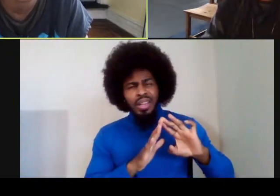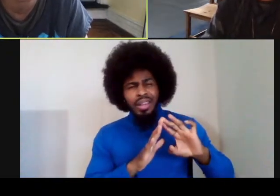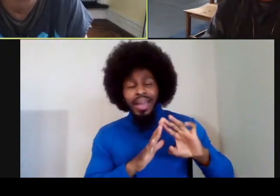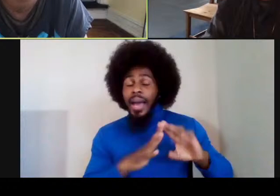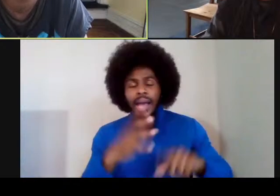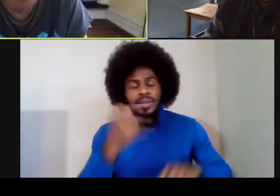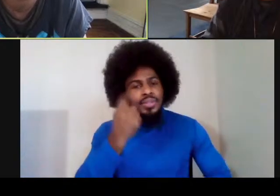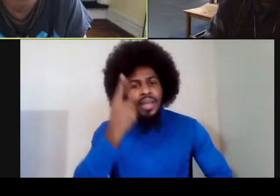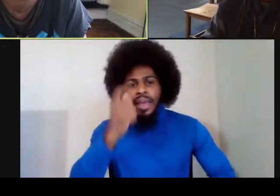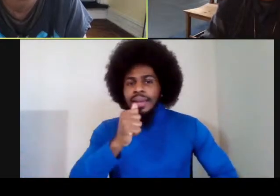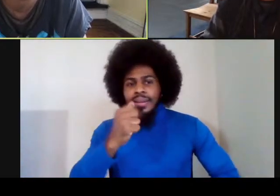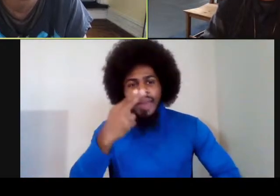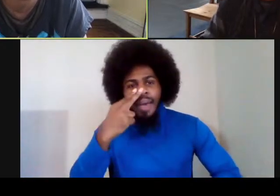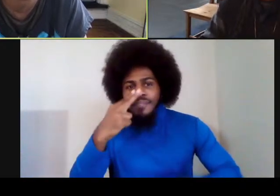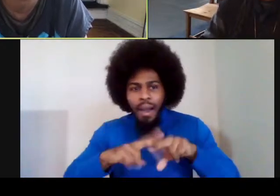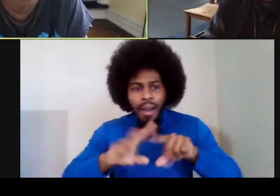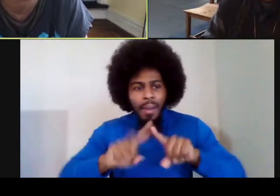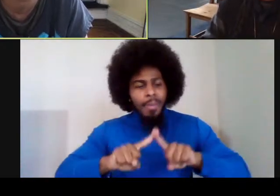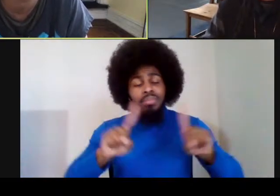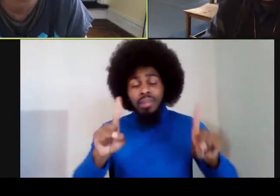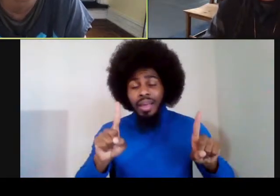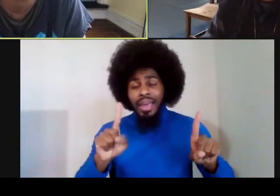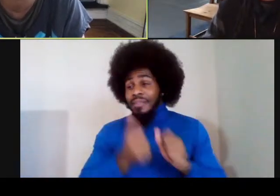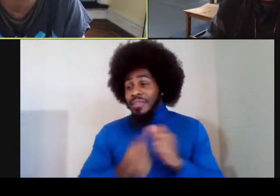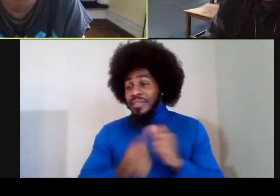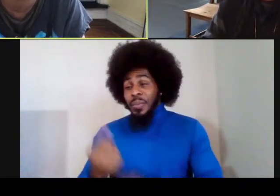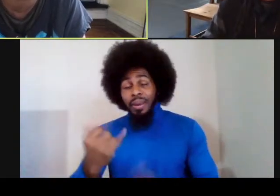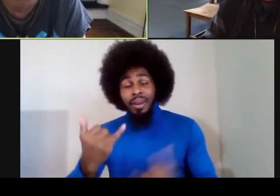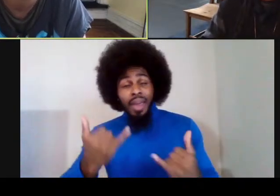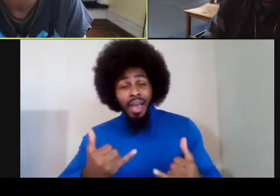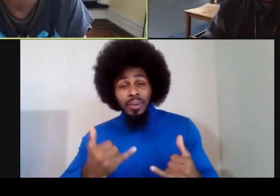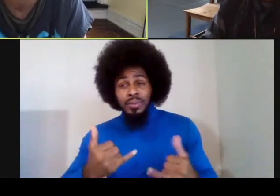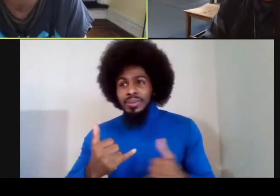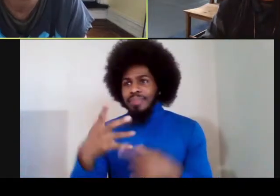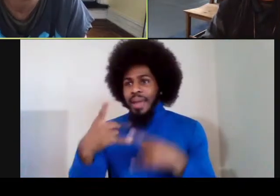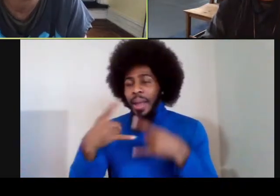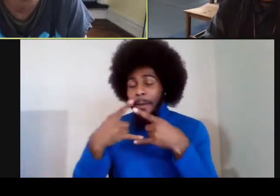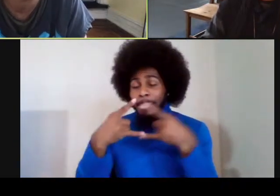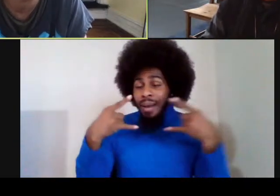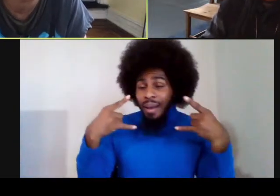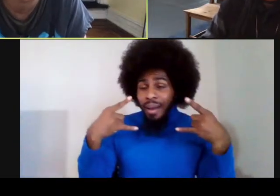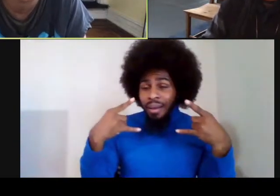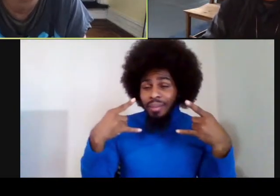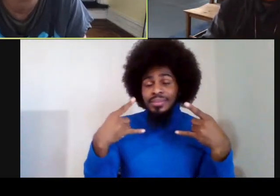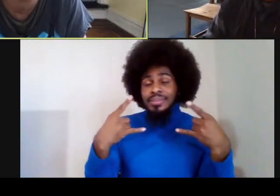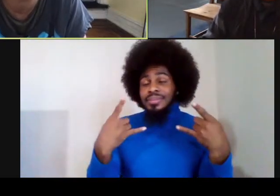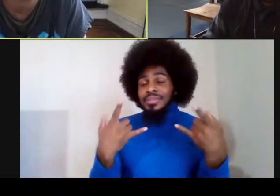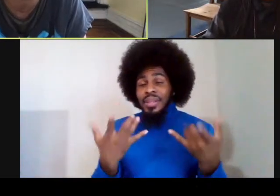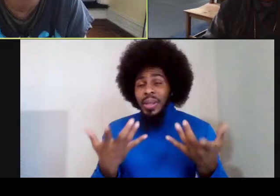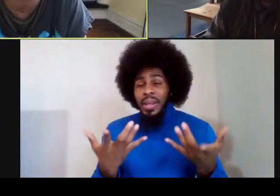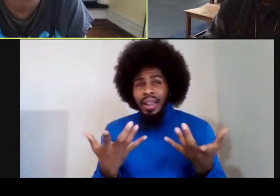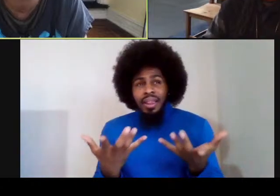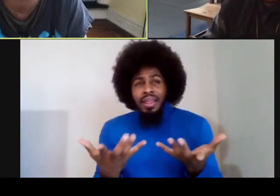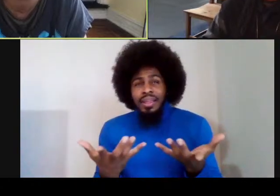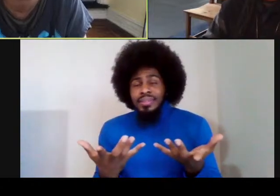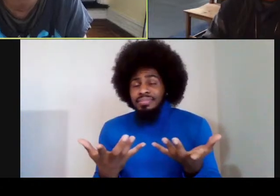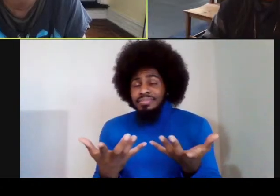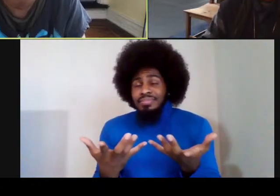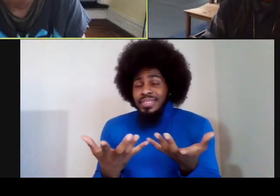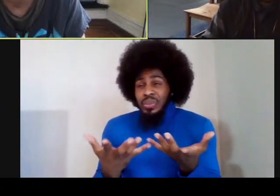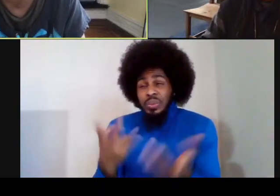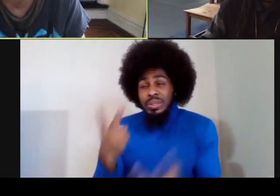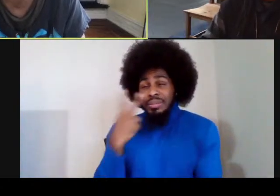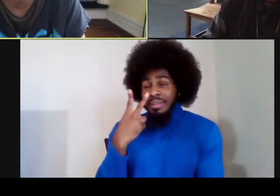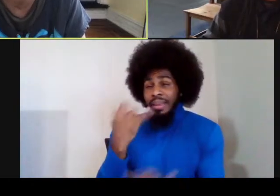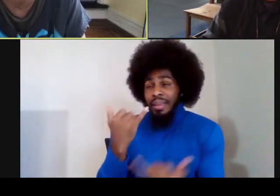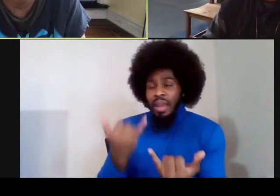see it now. You know what I'm saying? Everybody has a survival masquerade and their true self anyway. You could just see it now. So